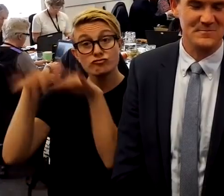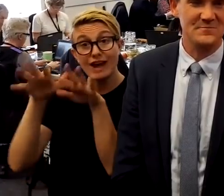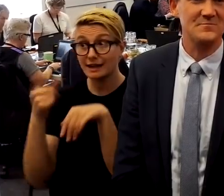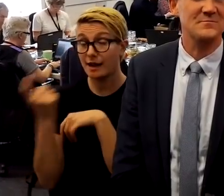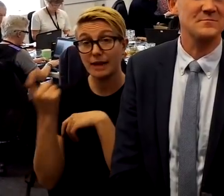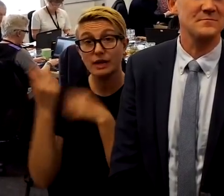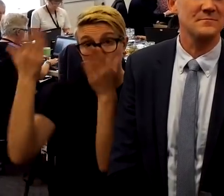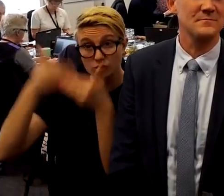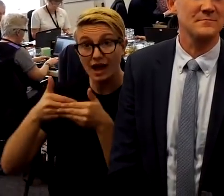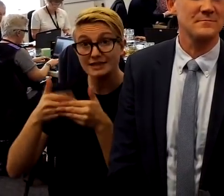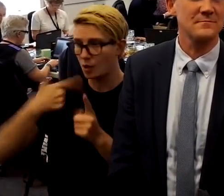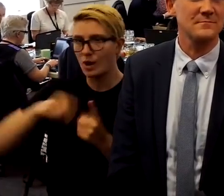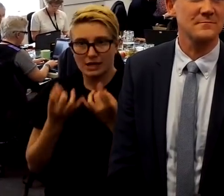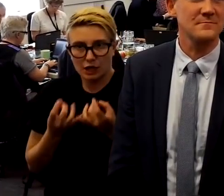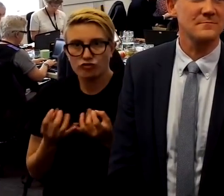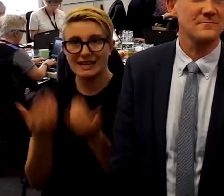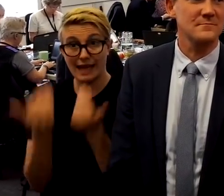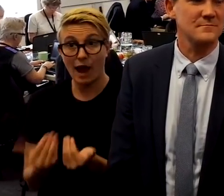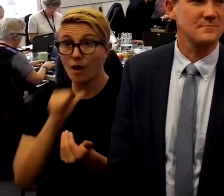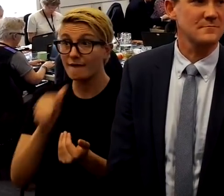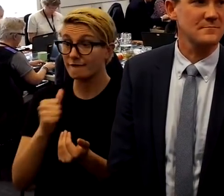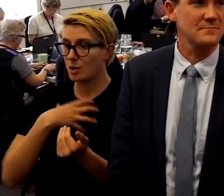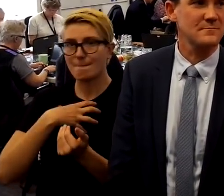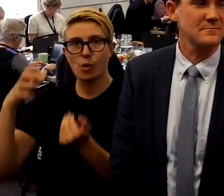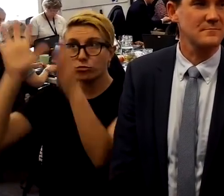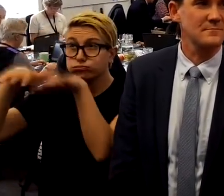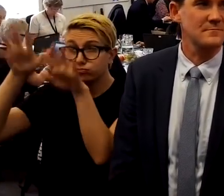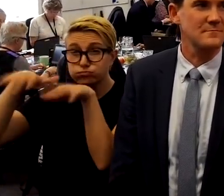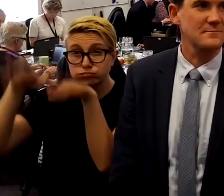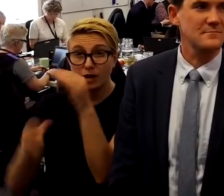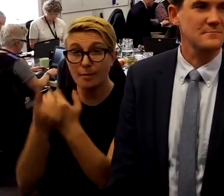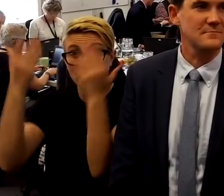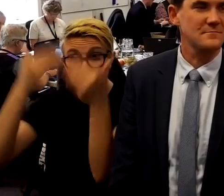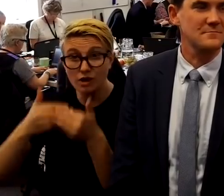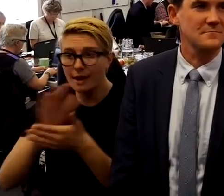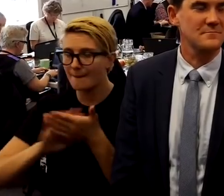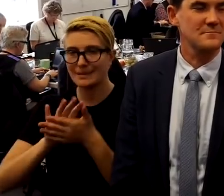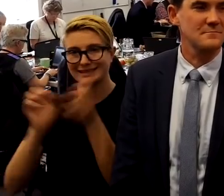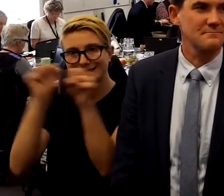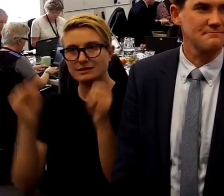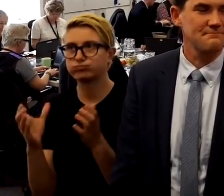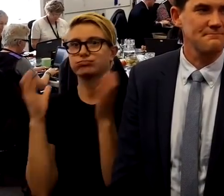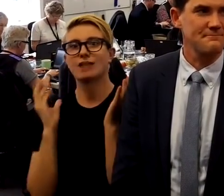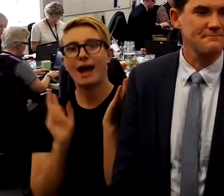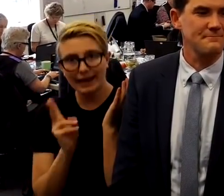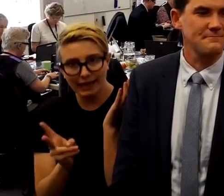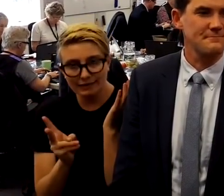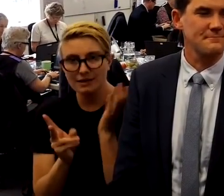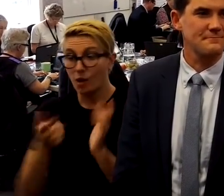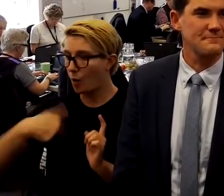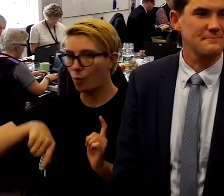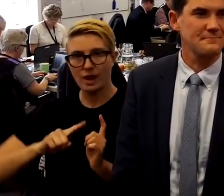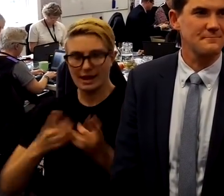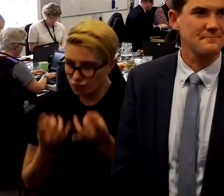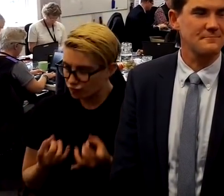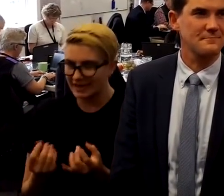now. If we get a significant rain event tonight, that's actually going to put more pressure on the system. So we're tooling up and we're very reactive to this